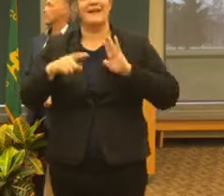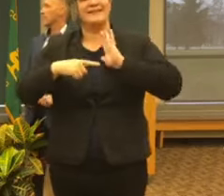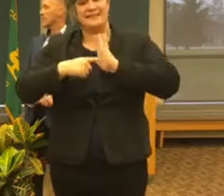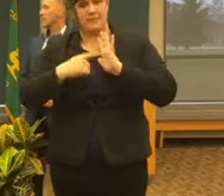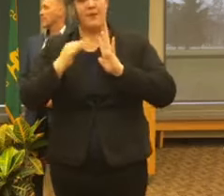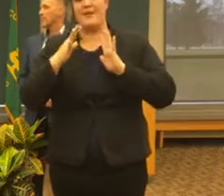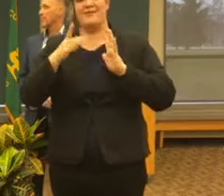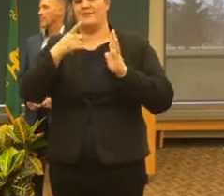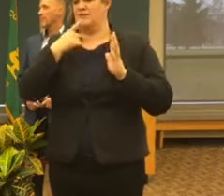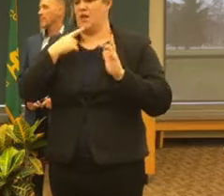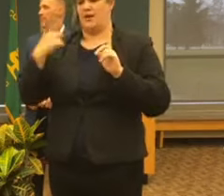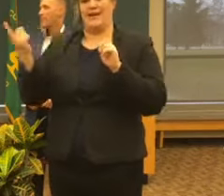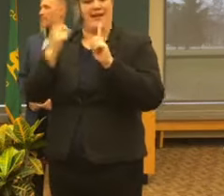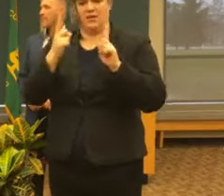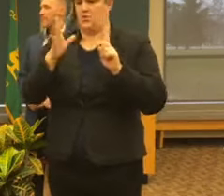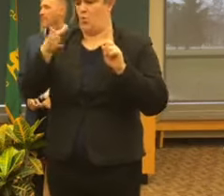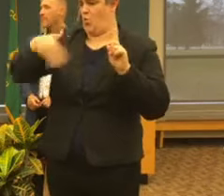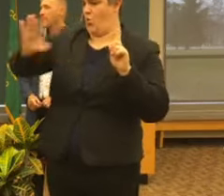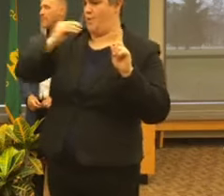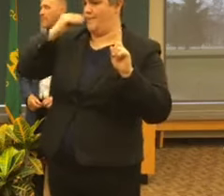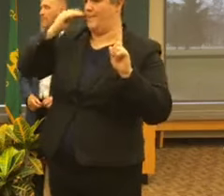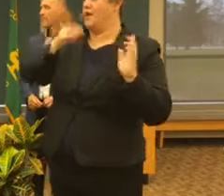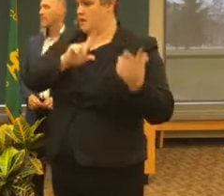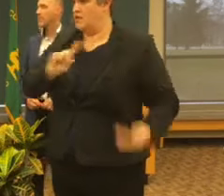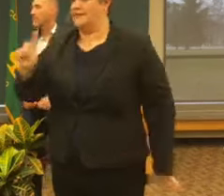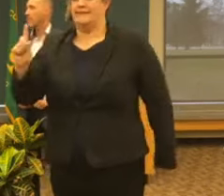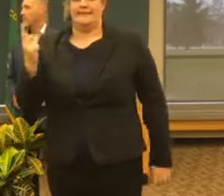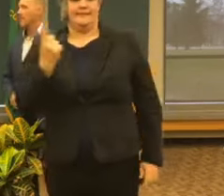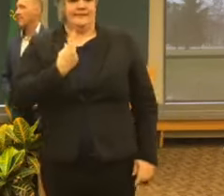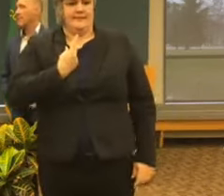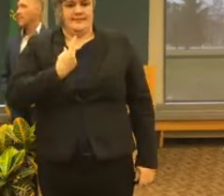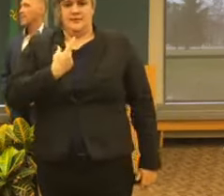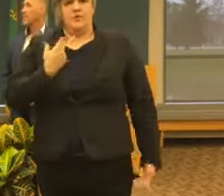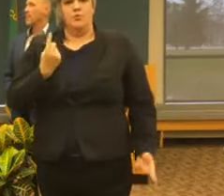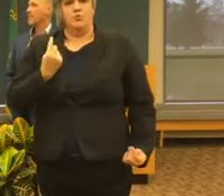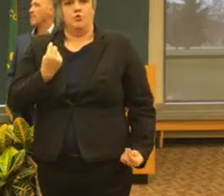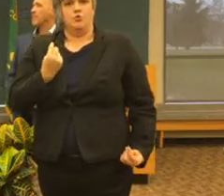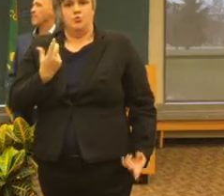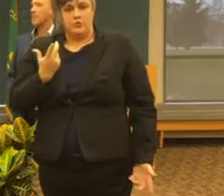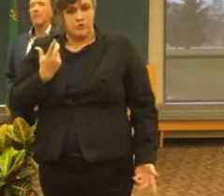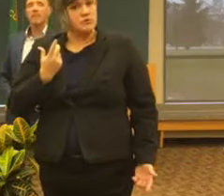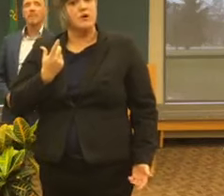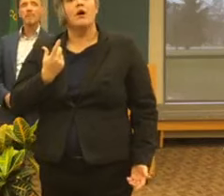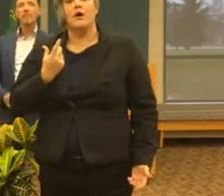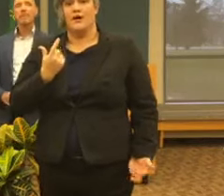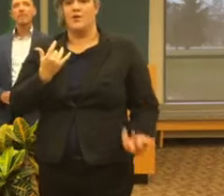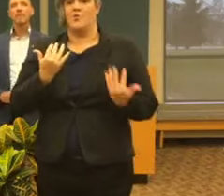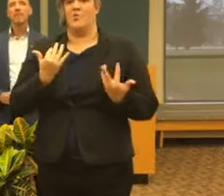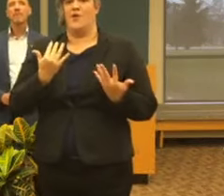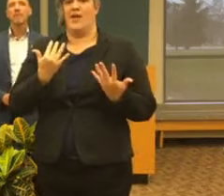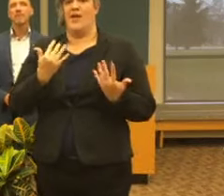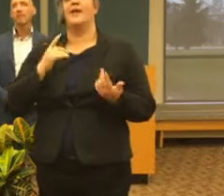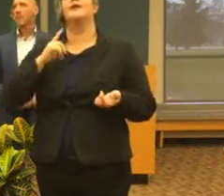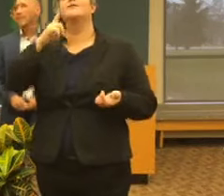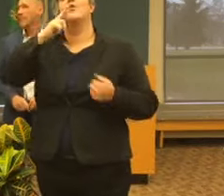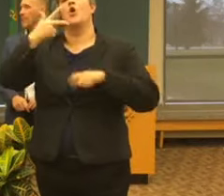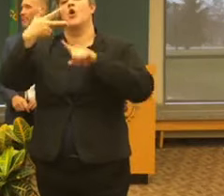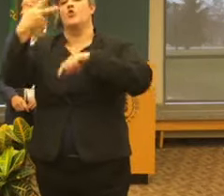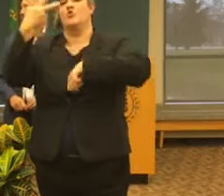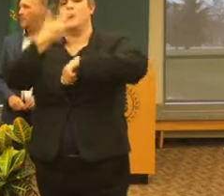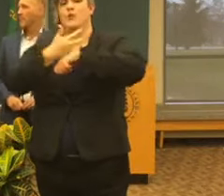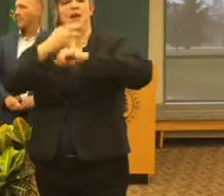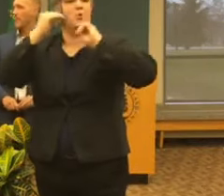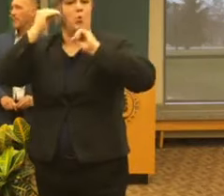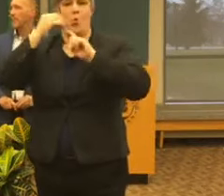sent home, we would ask that they are not cleared until they have 3 days fever-free